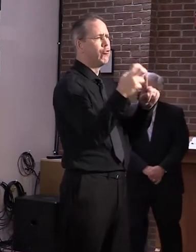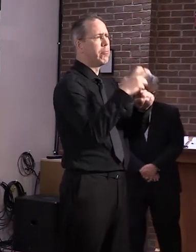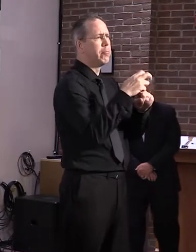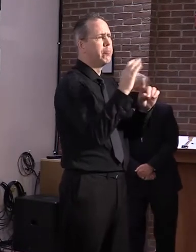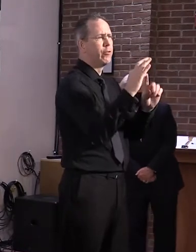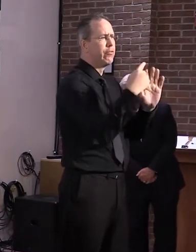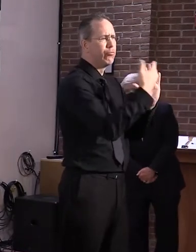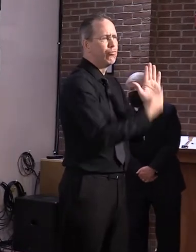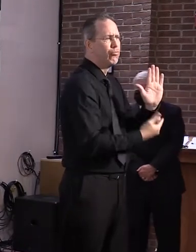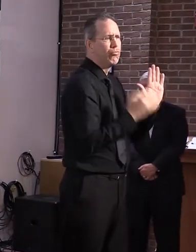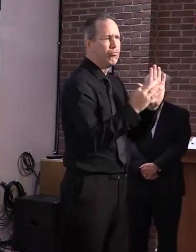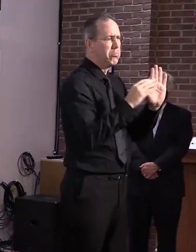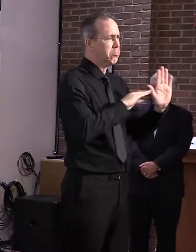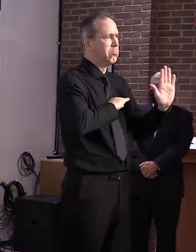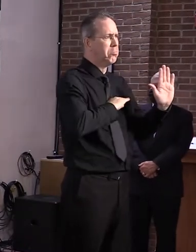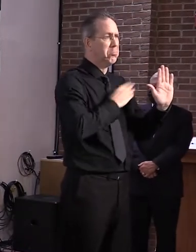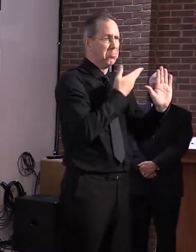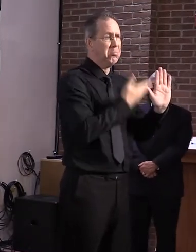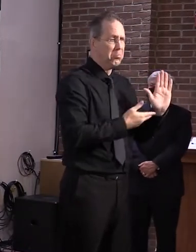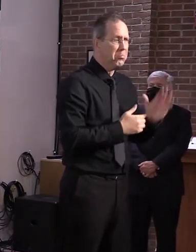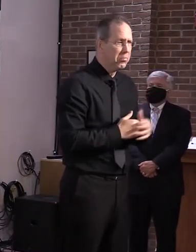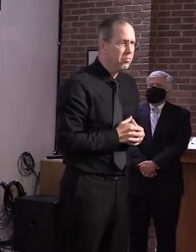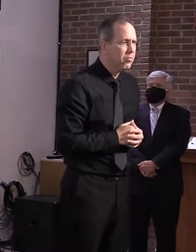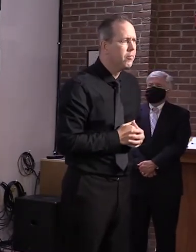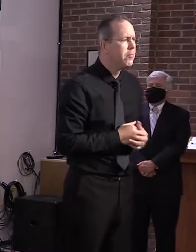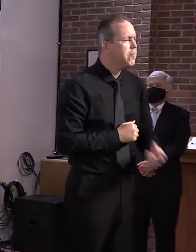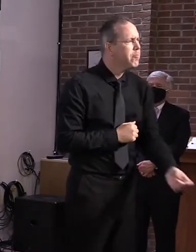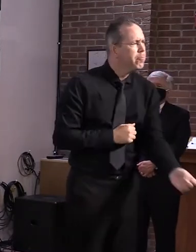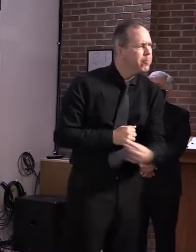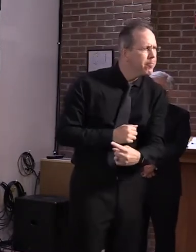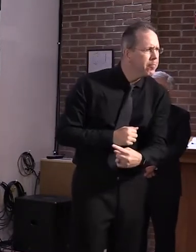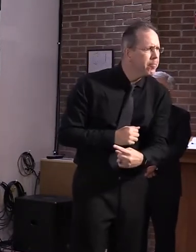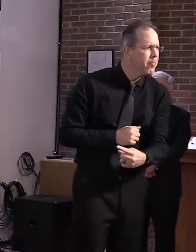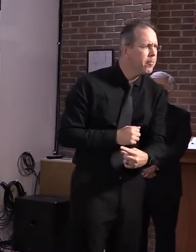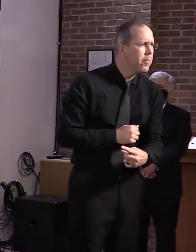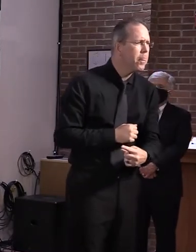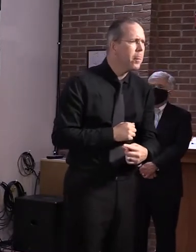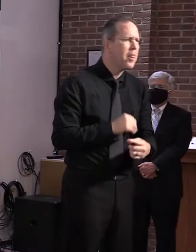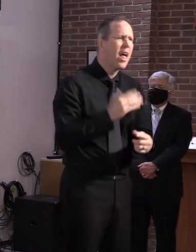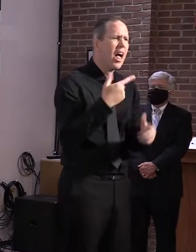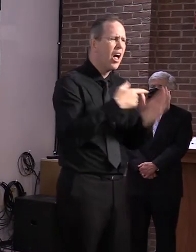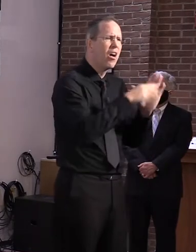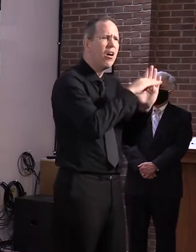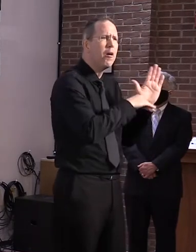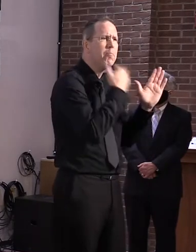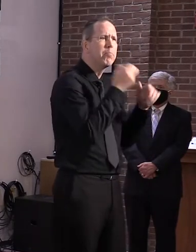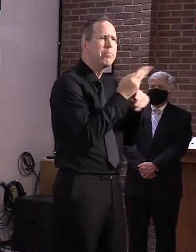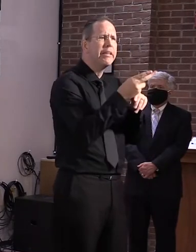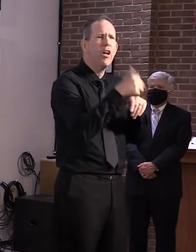what respect are they better? In what respect are the guidelines better? I think they're more specific.